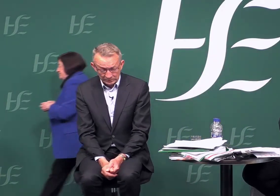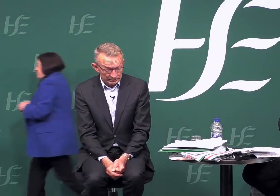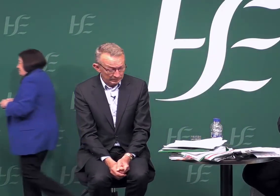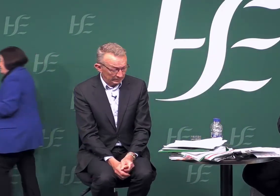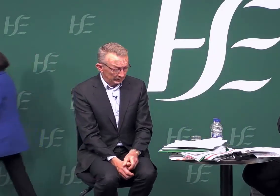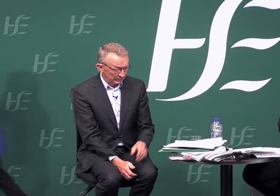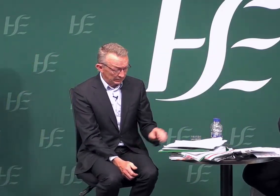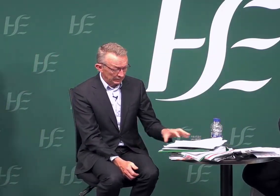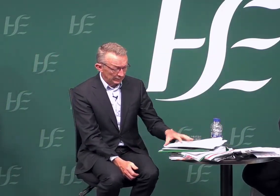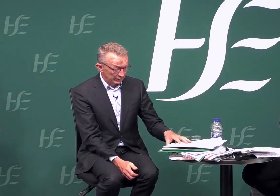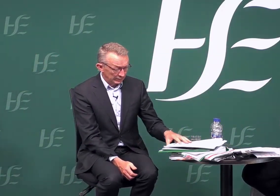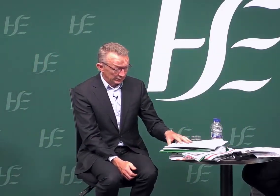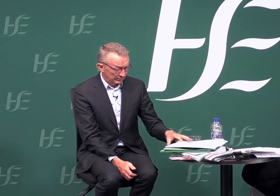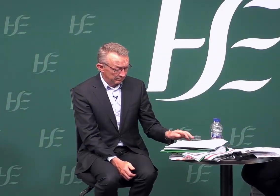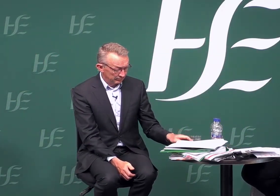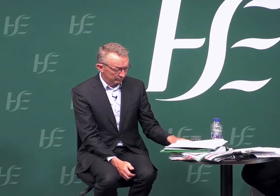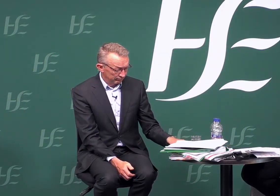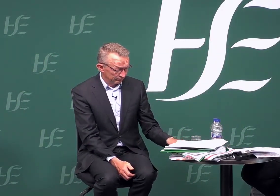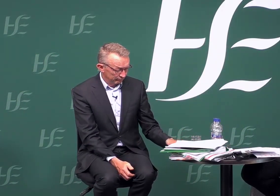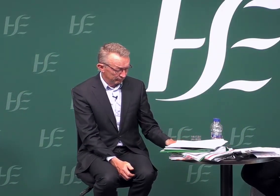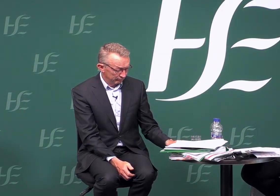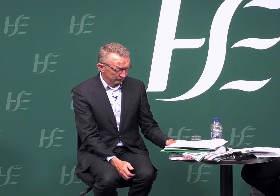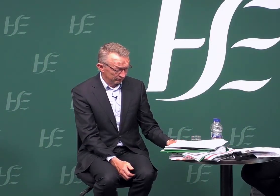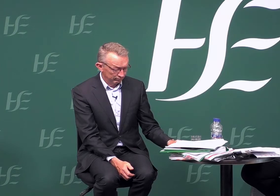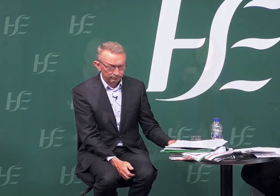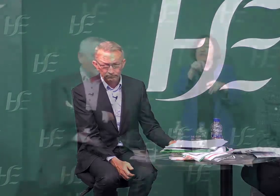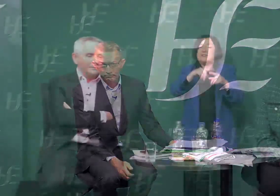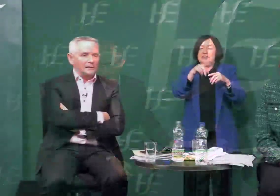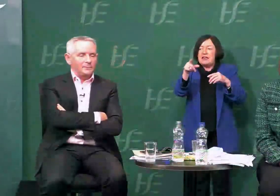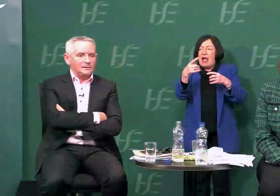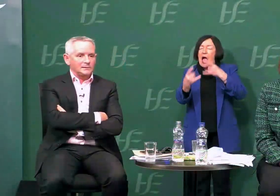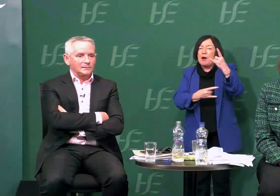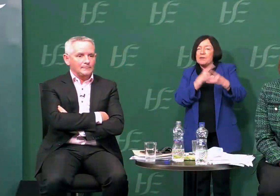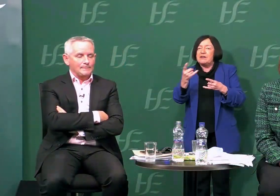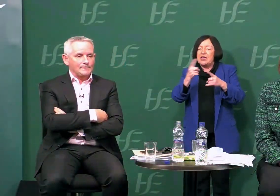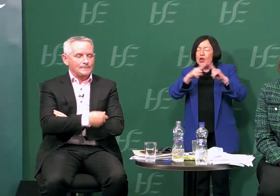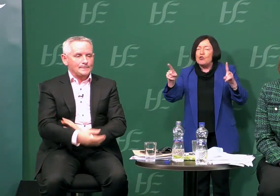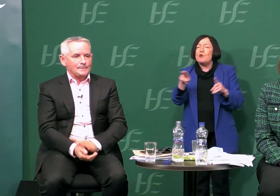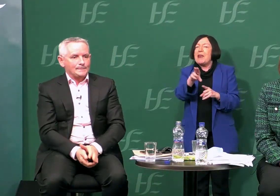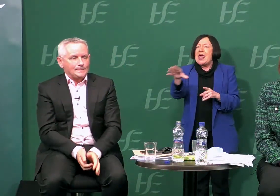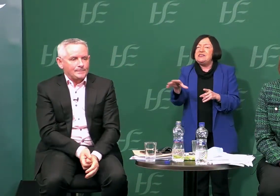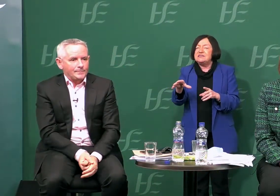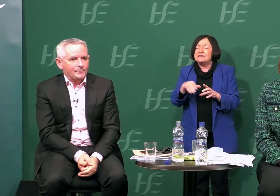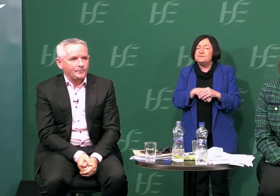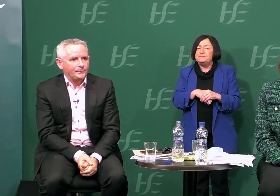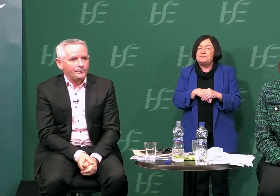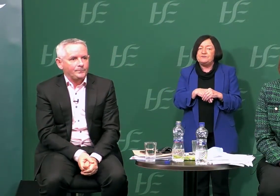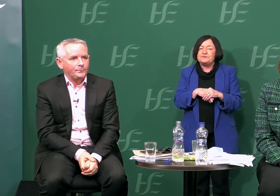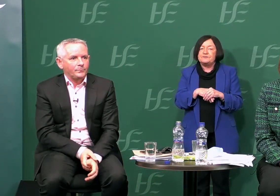Site visits are taking place by some of our own senior teams on a regular basis.